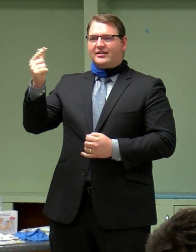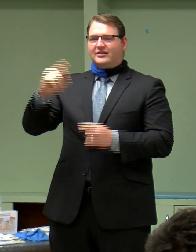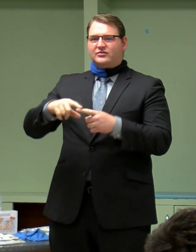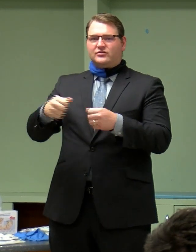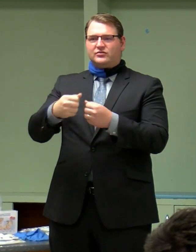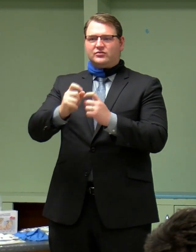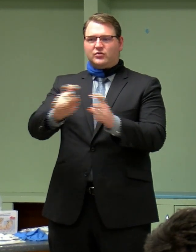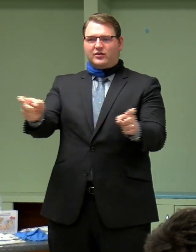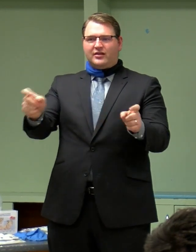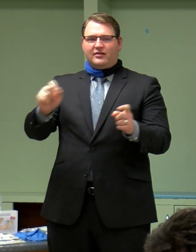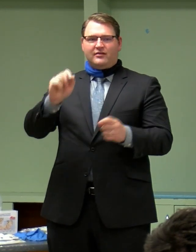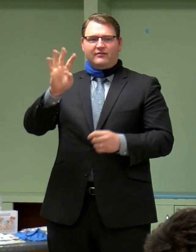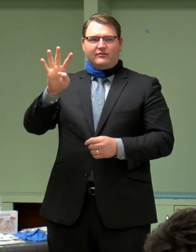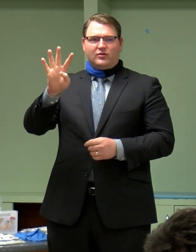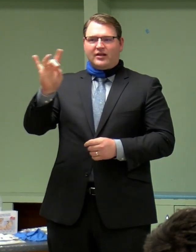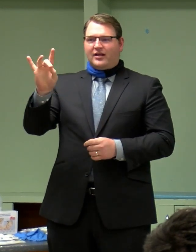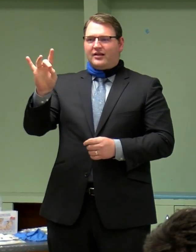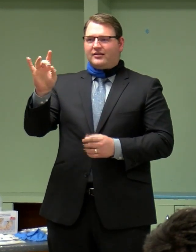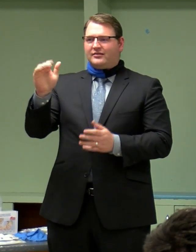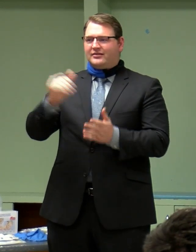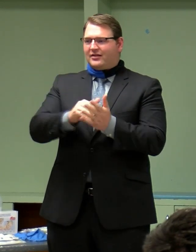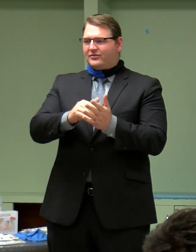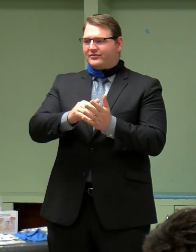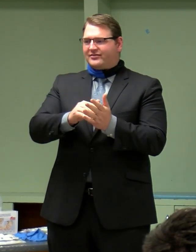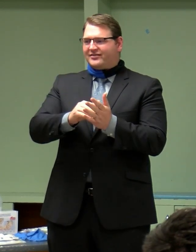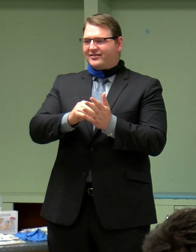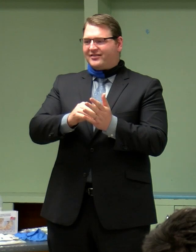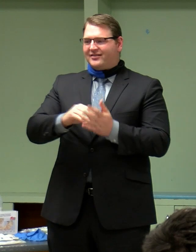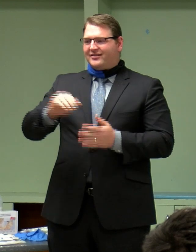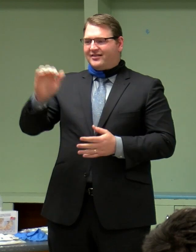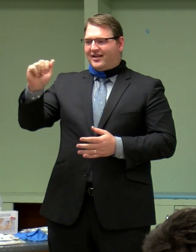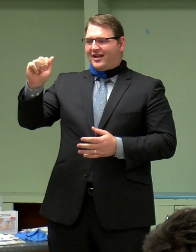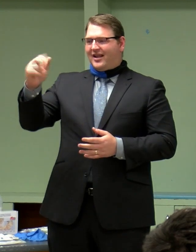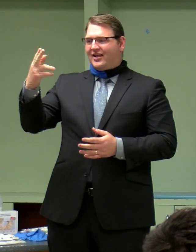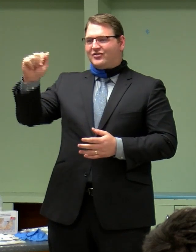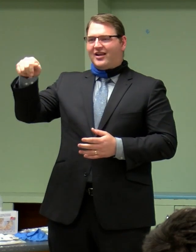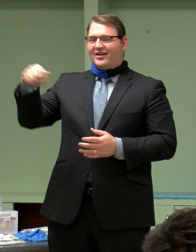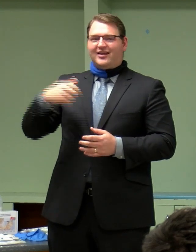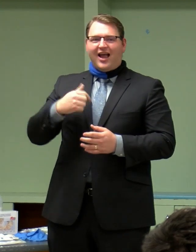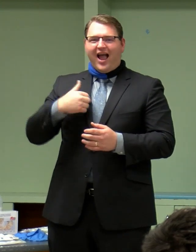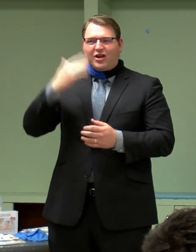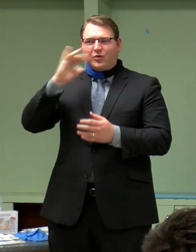48,000, that means AHA. Well, I knew that. I just wanted to see if everybody was going to catch me on it.